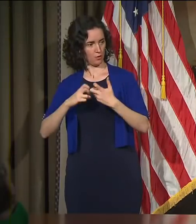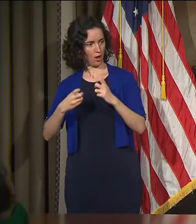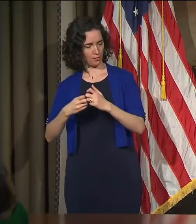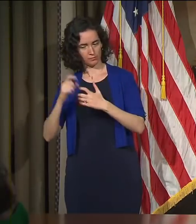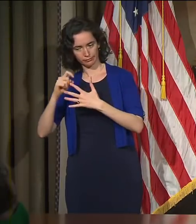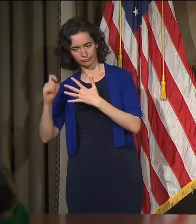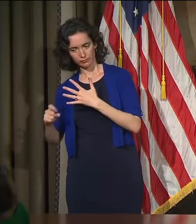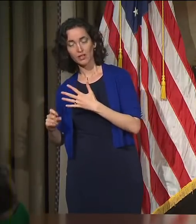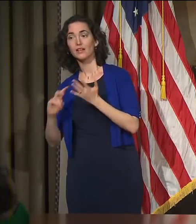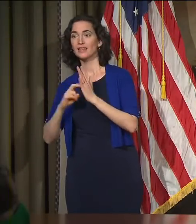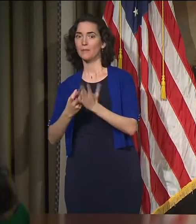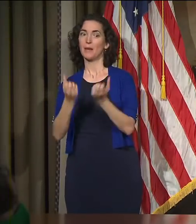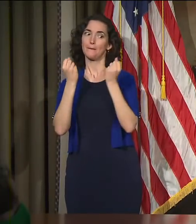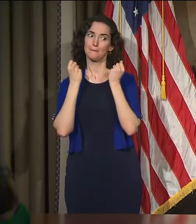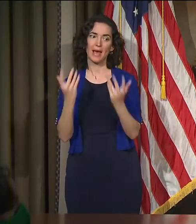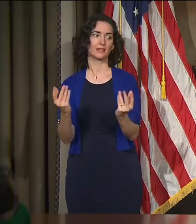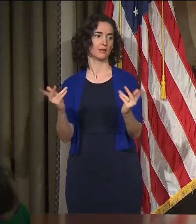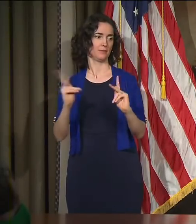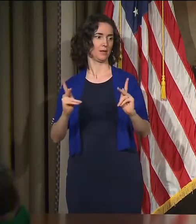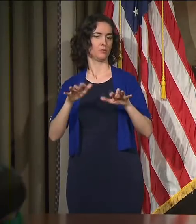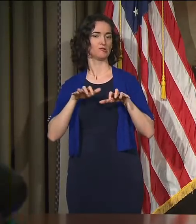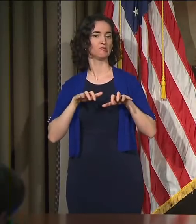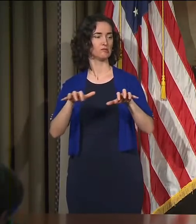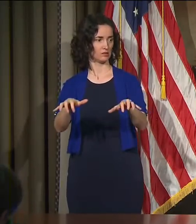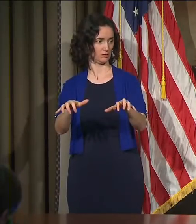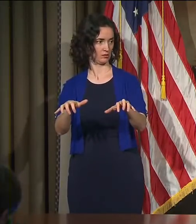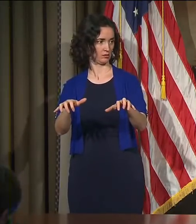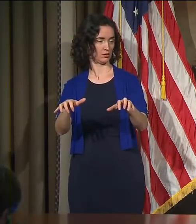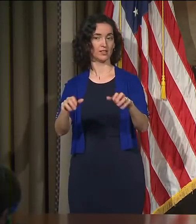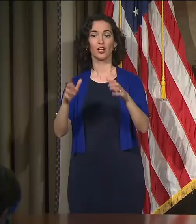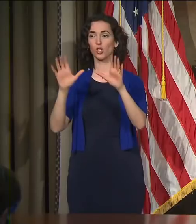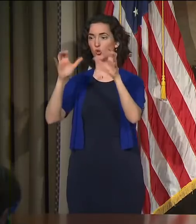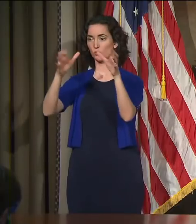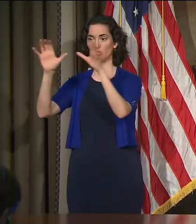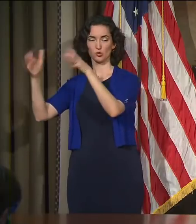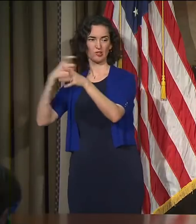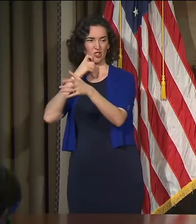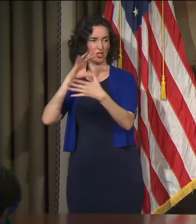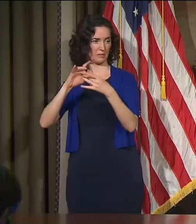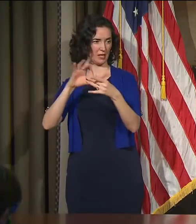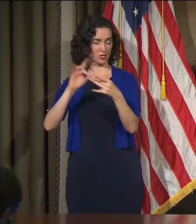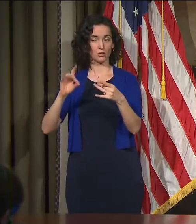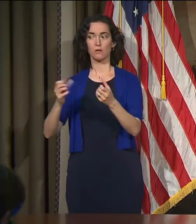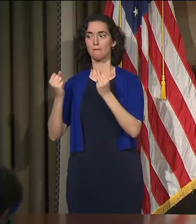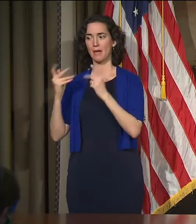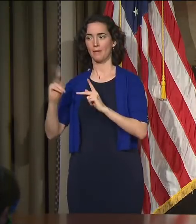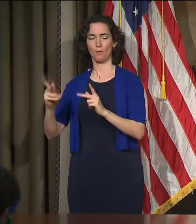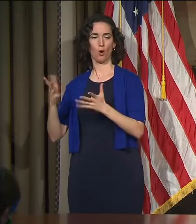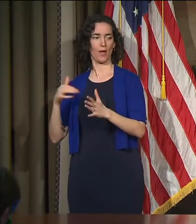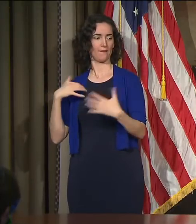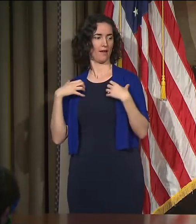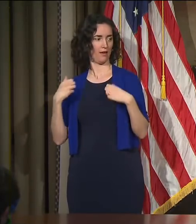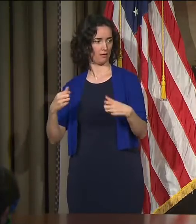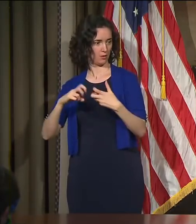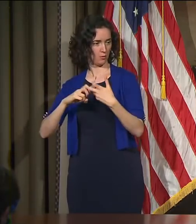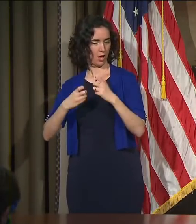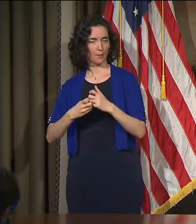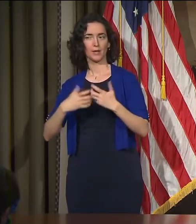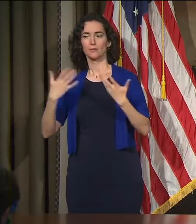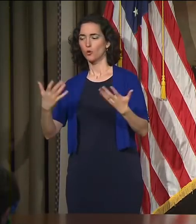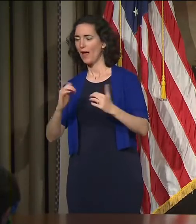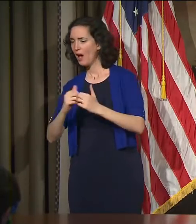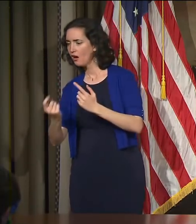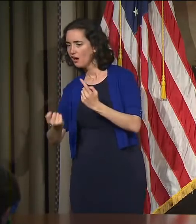of people who fall under those categories. So how do you start sifting through?